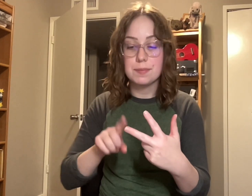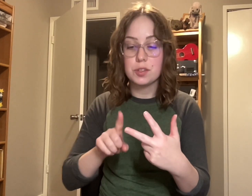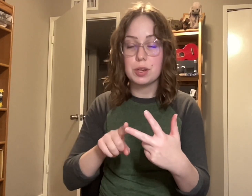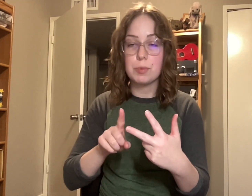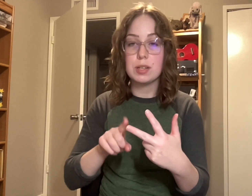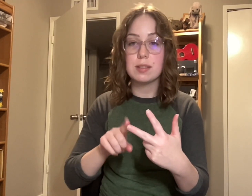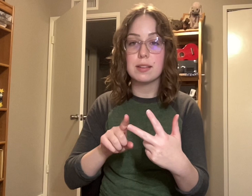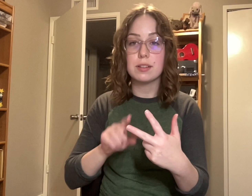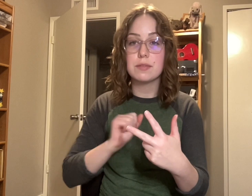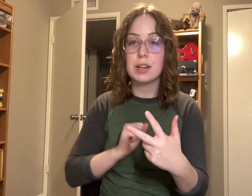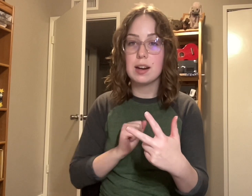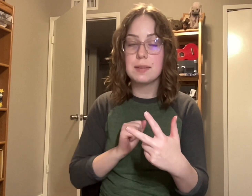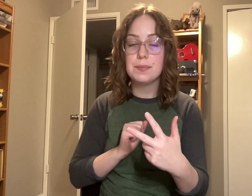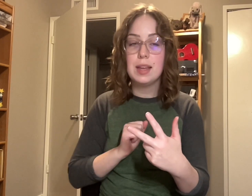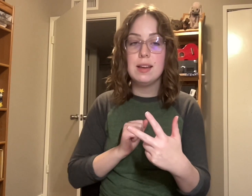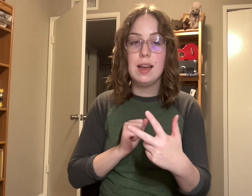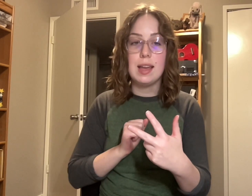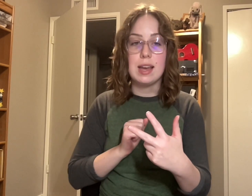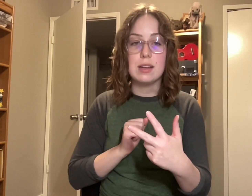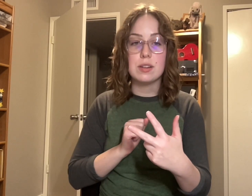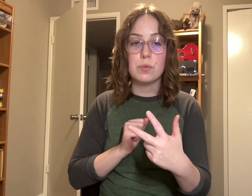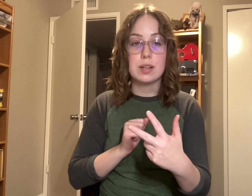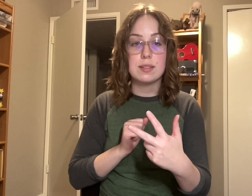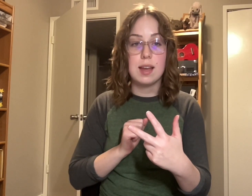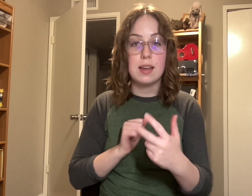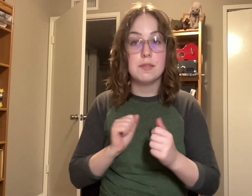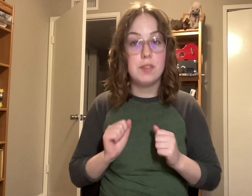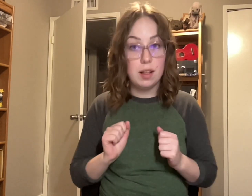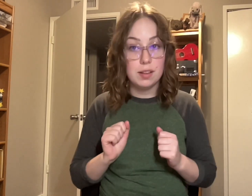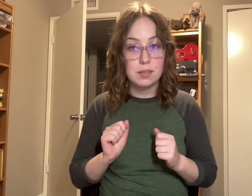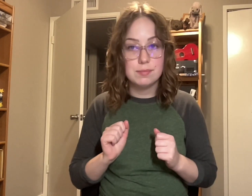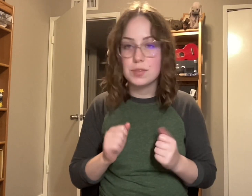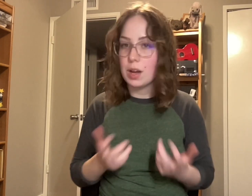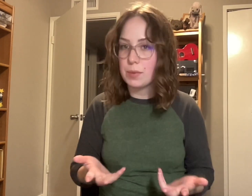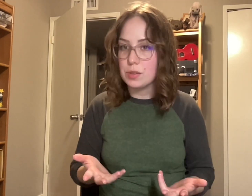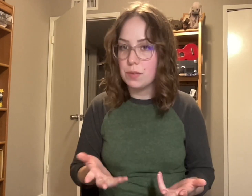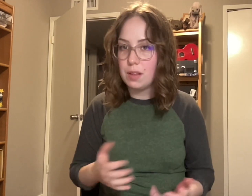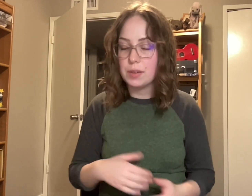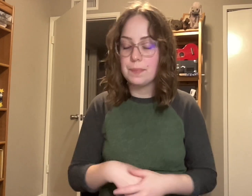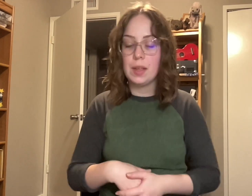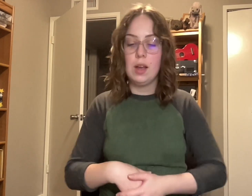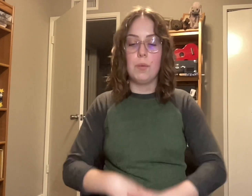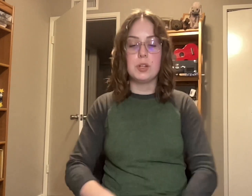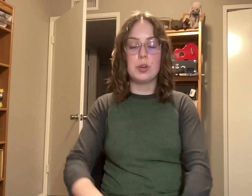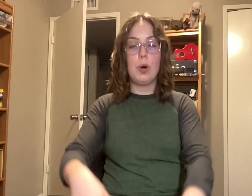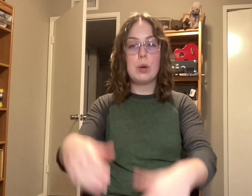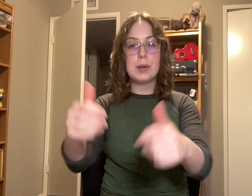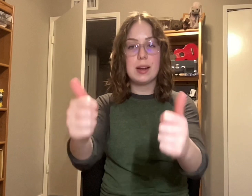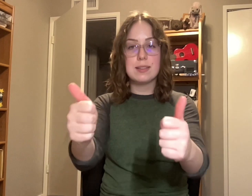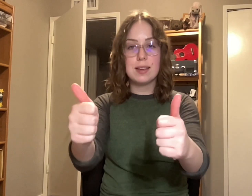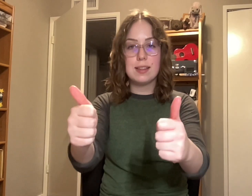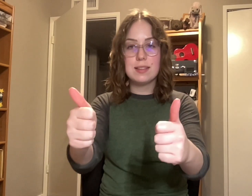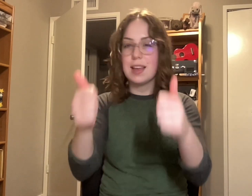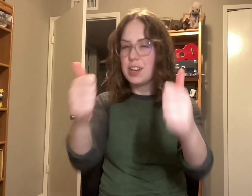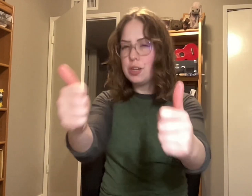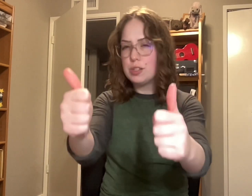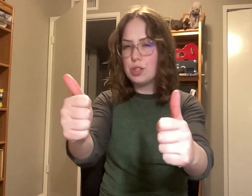you're going to point to that third finger and we're going to say follow. So how do we do follow? I want you to hold up your hands like this, like good